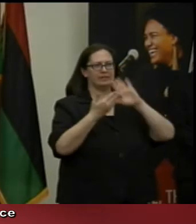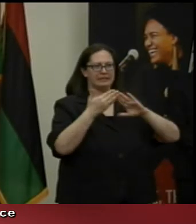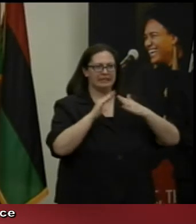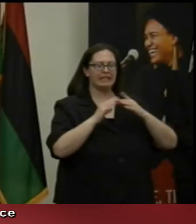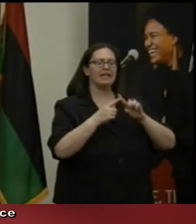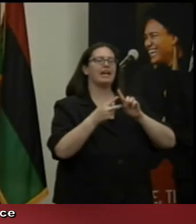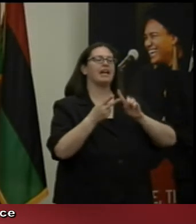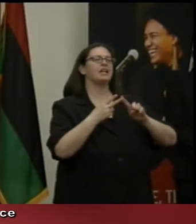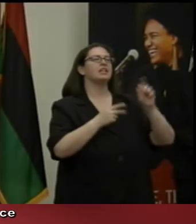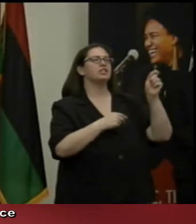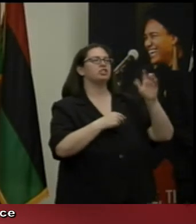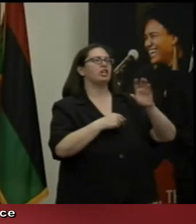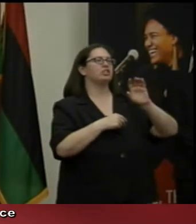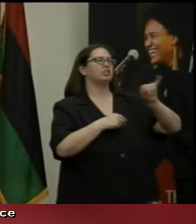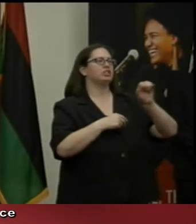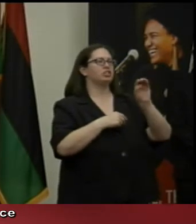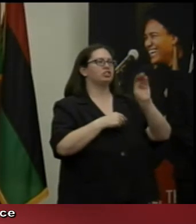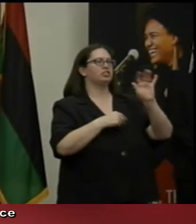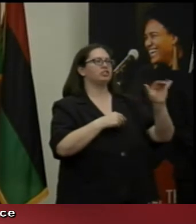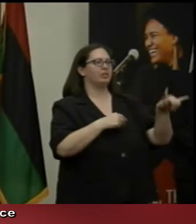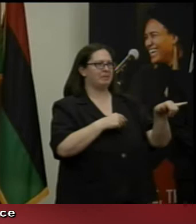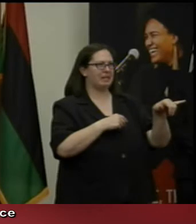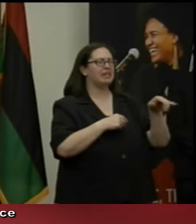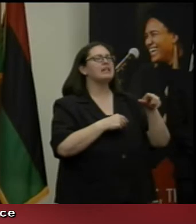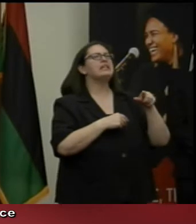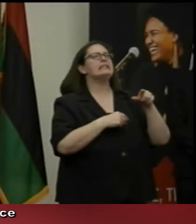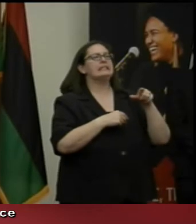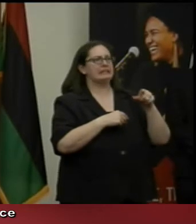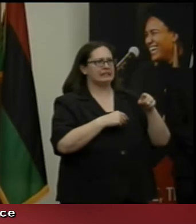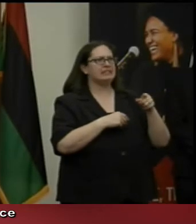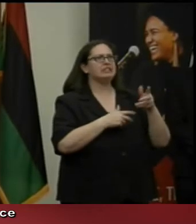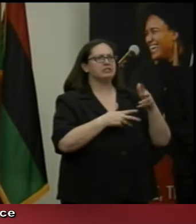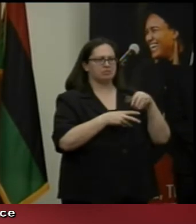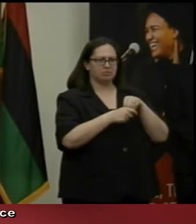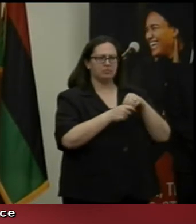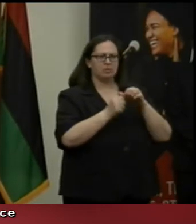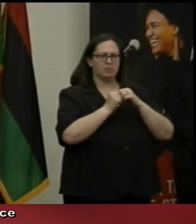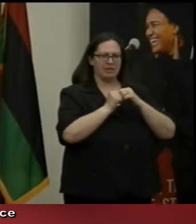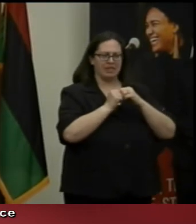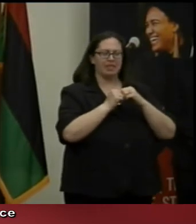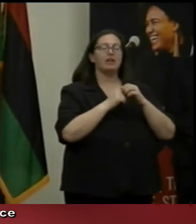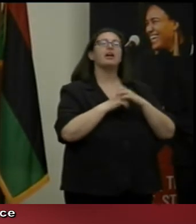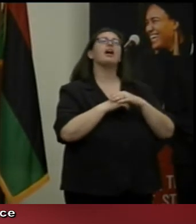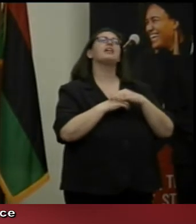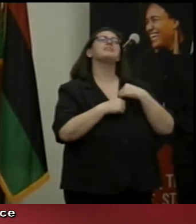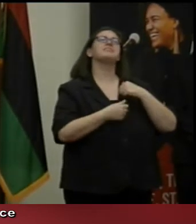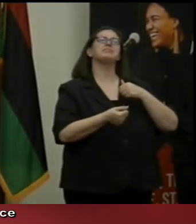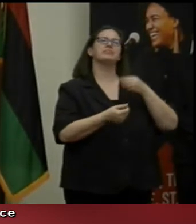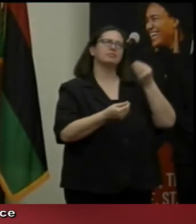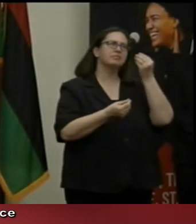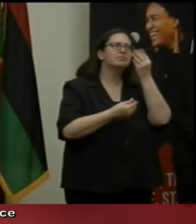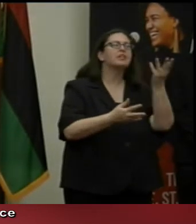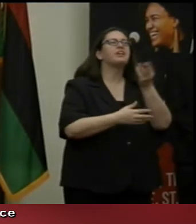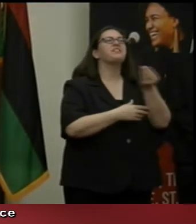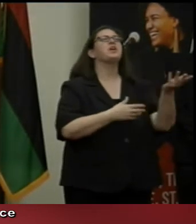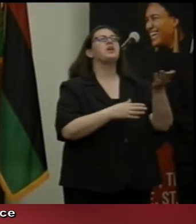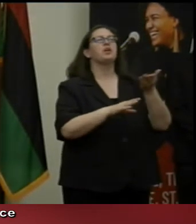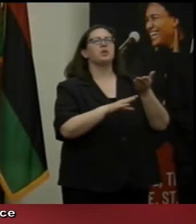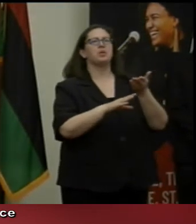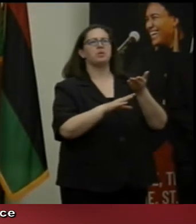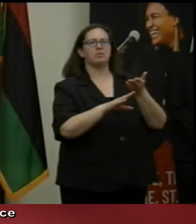Public Safety Department. I want to address just a few quick things before I turn this over to Dr.